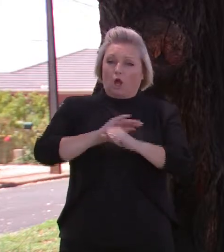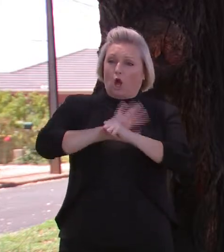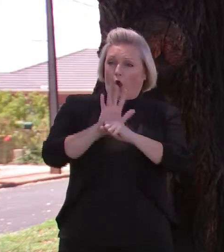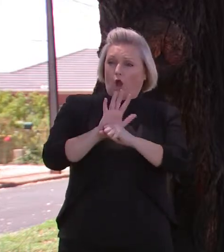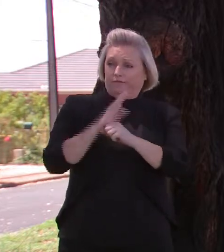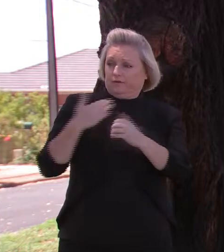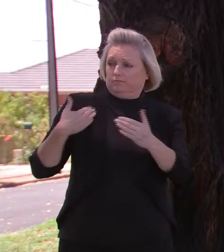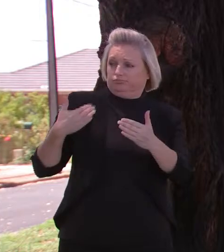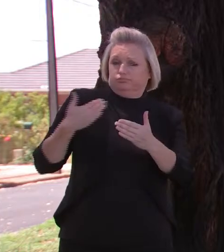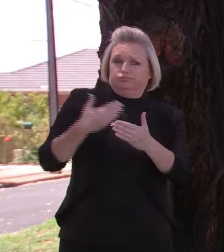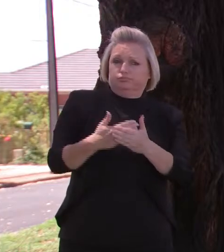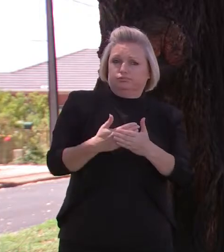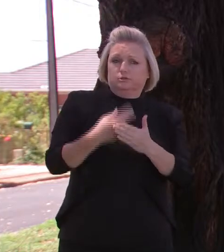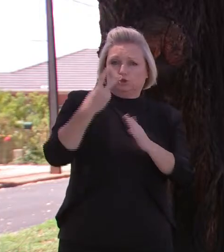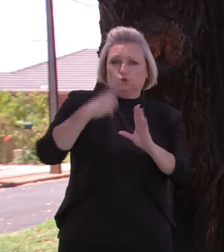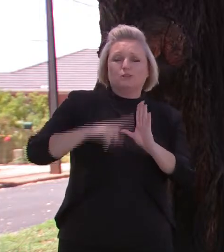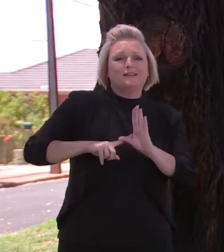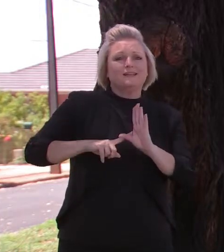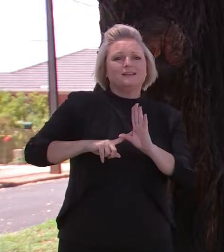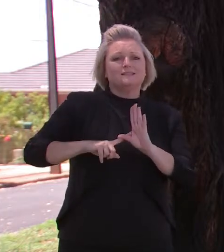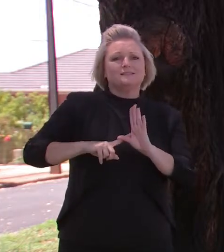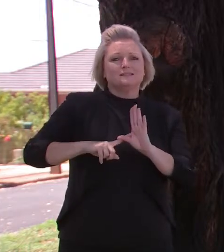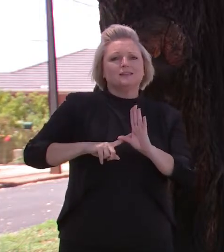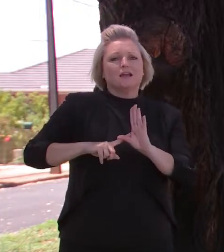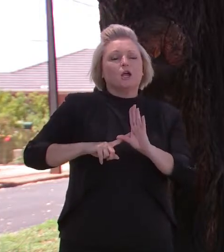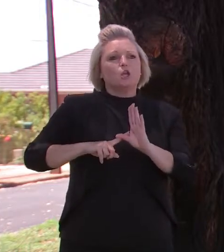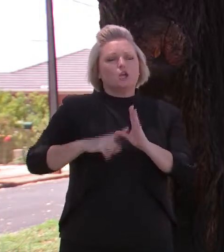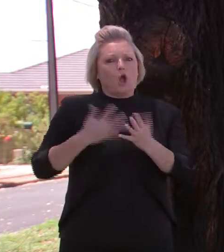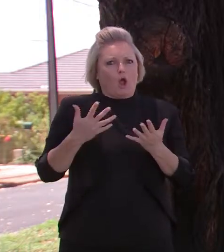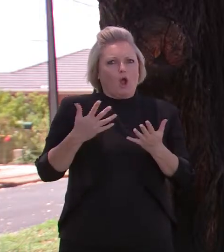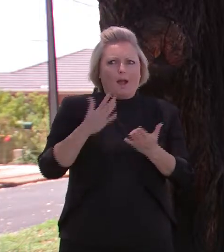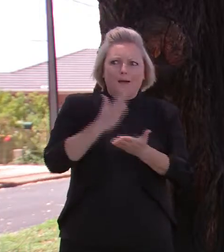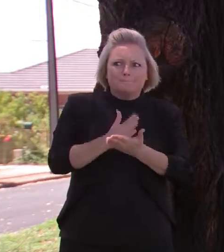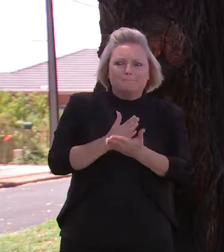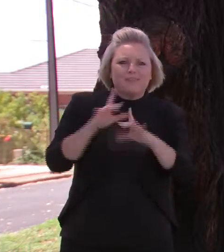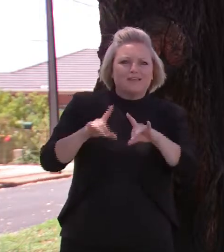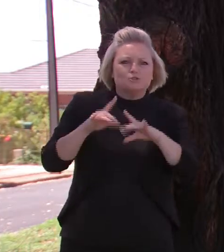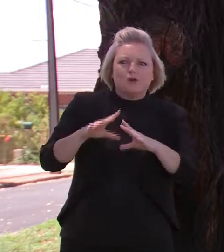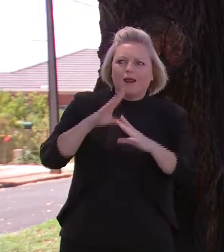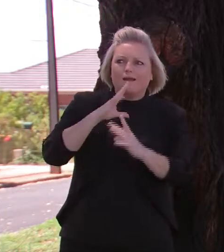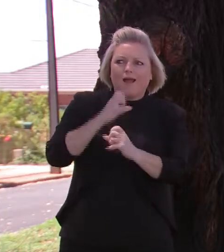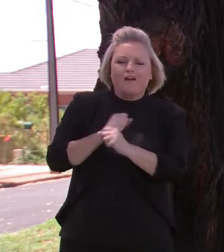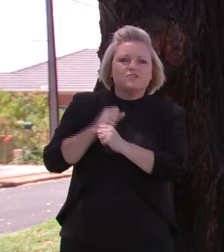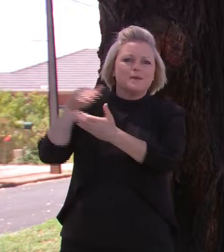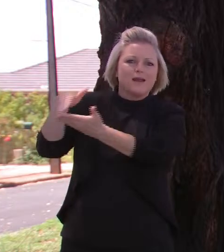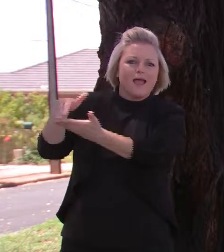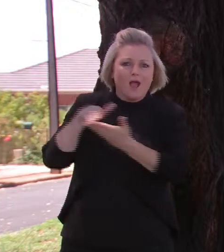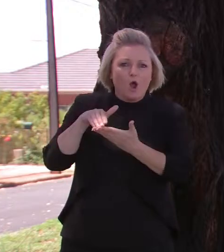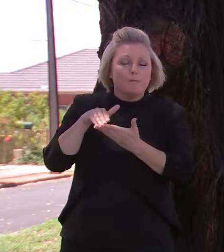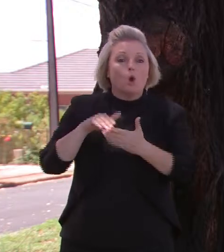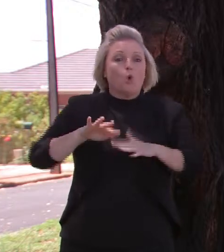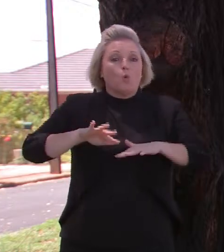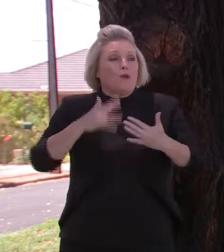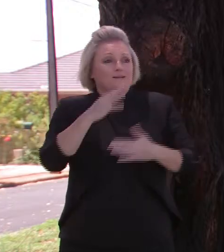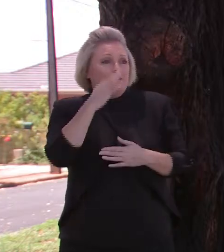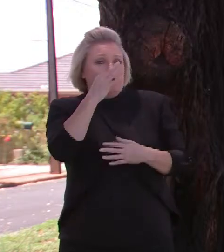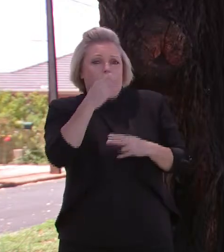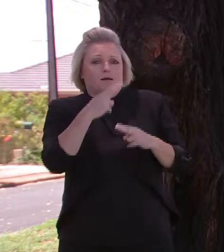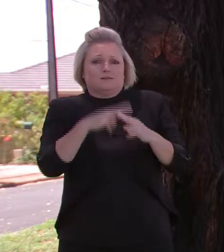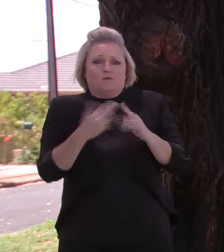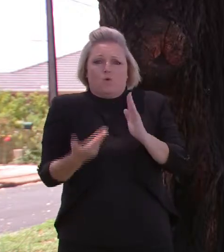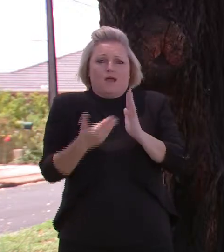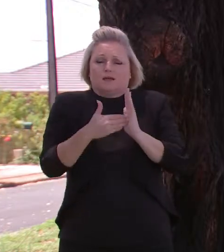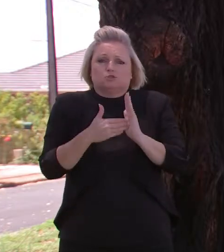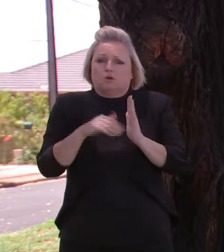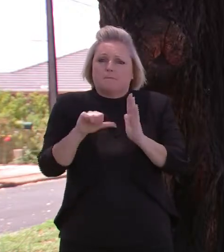the additional multi-billion-dollar support that the federal government has offered. We didn't ask for additional money on this round. In